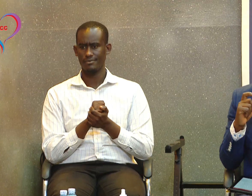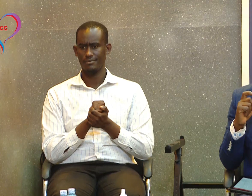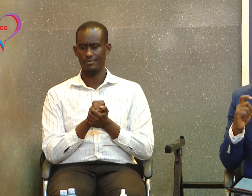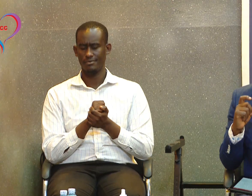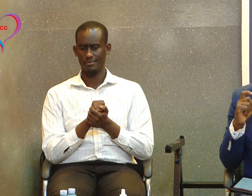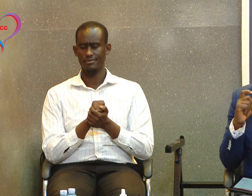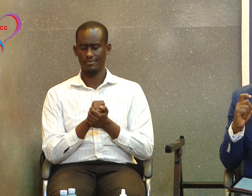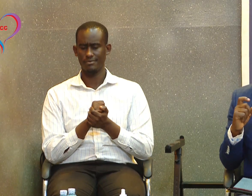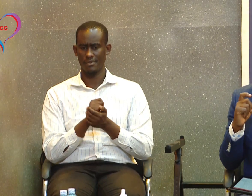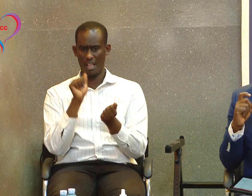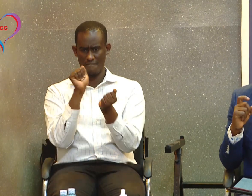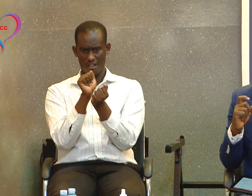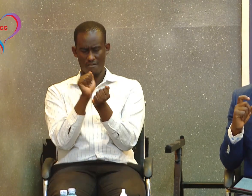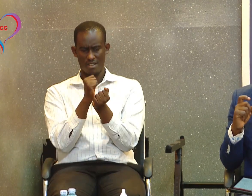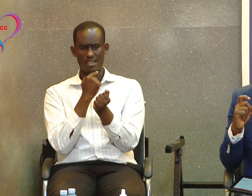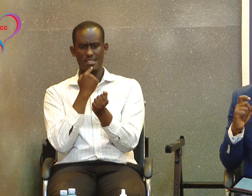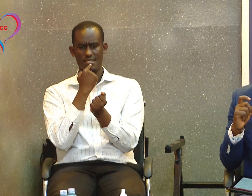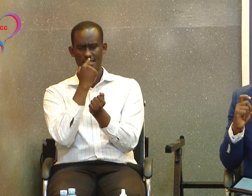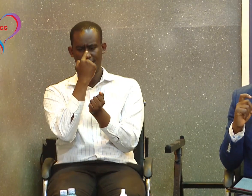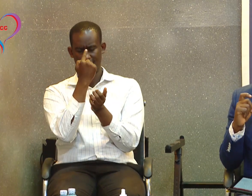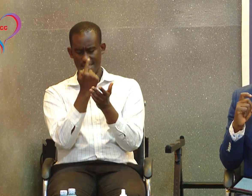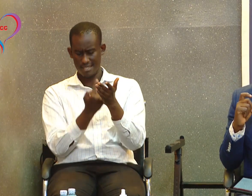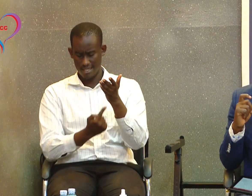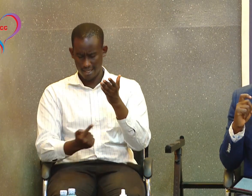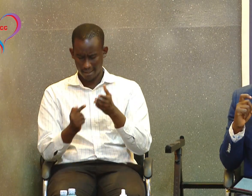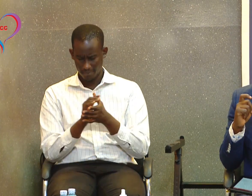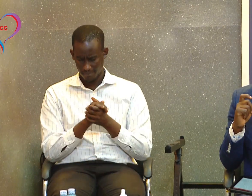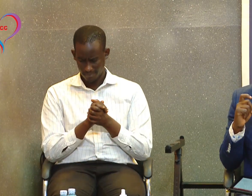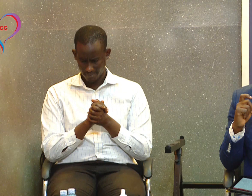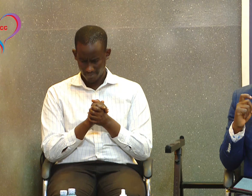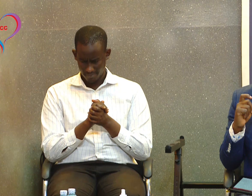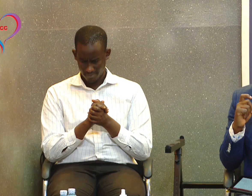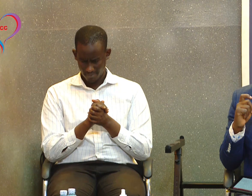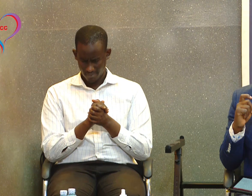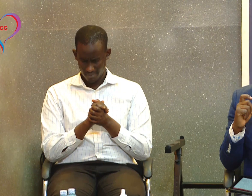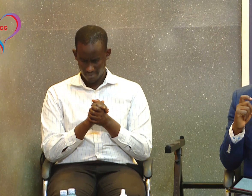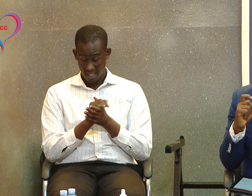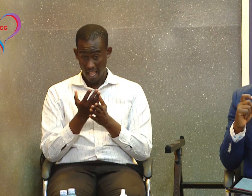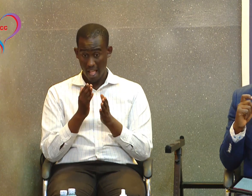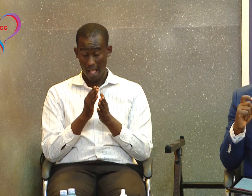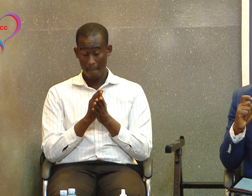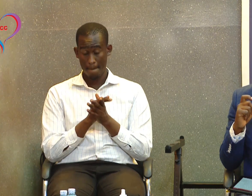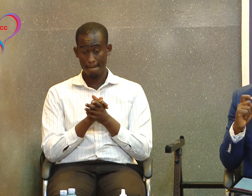3:14. I press toward the goal for the prize.